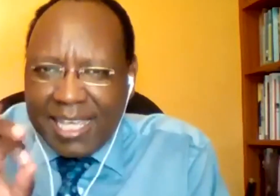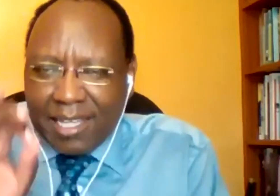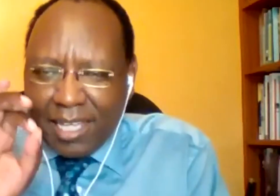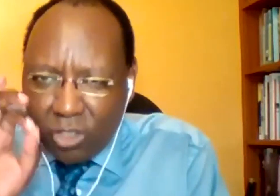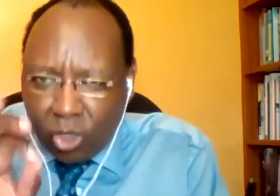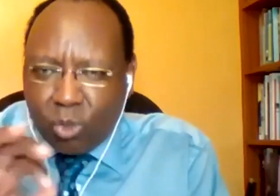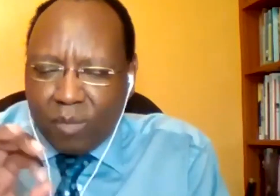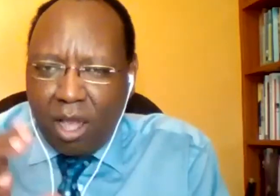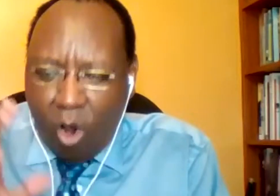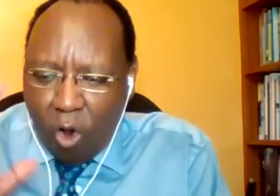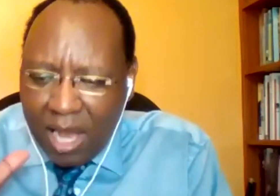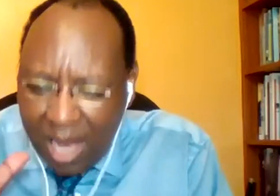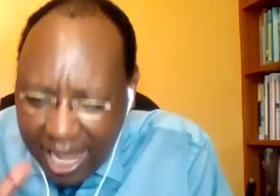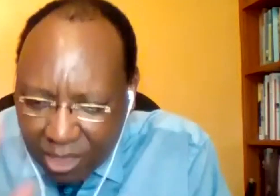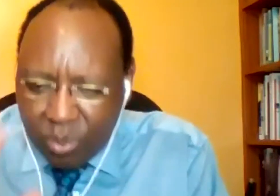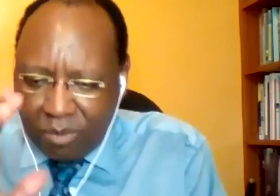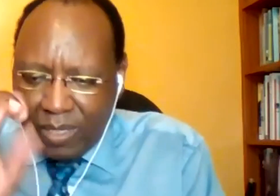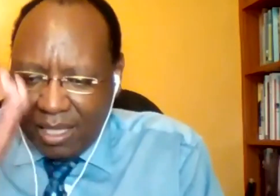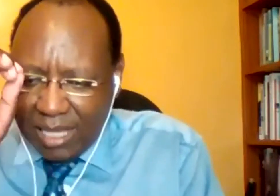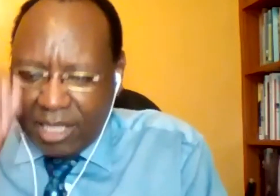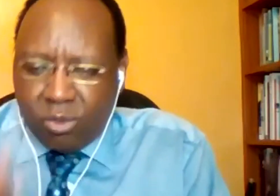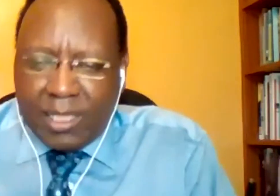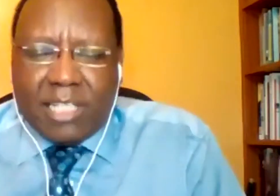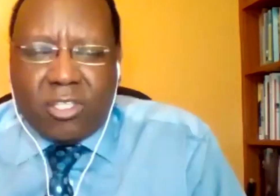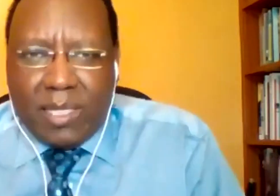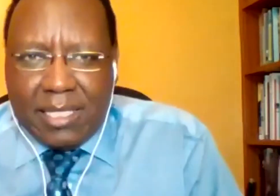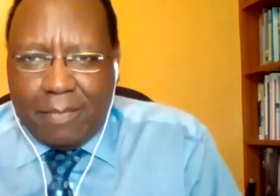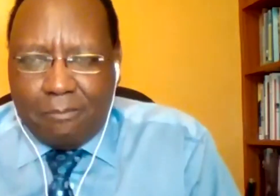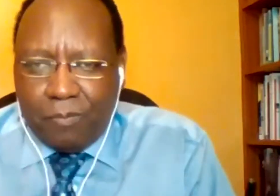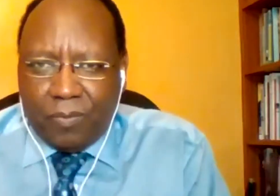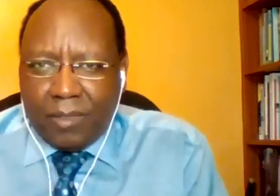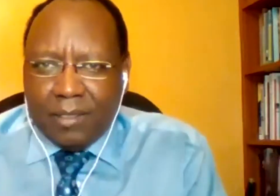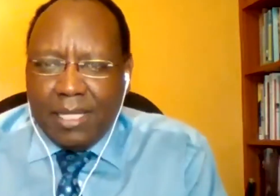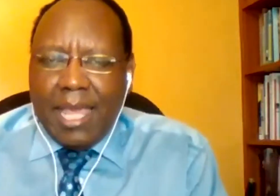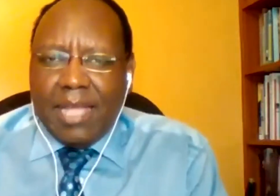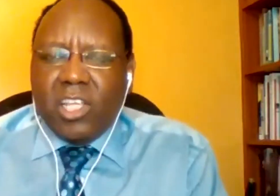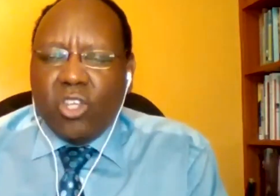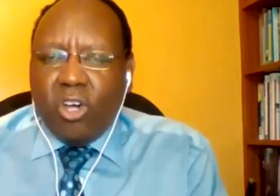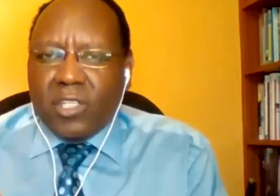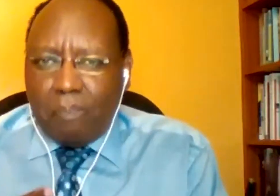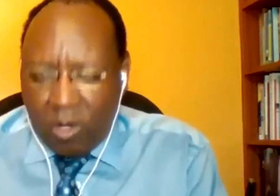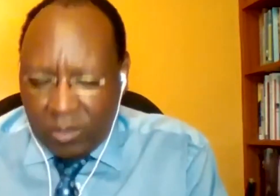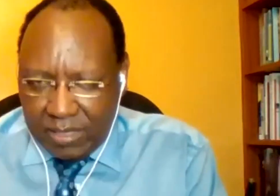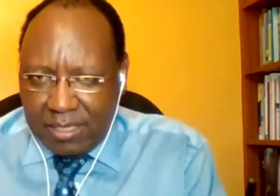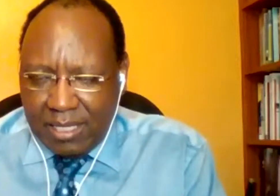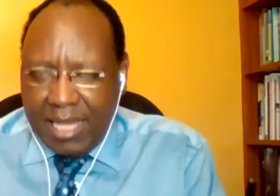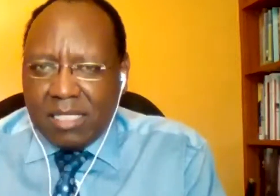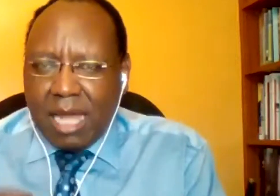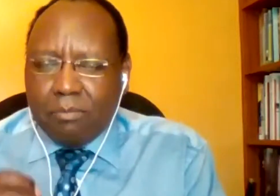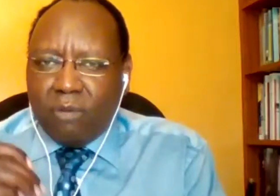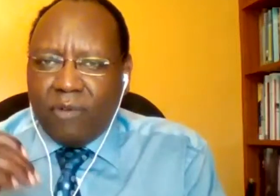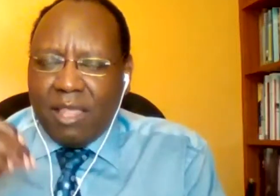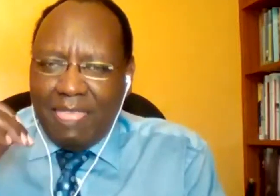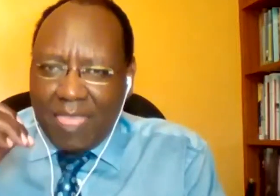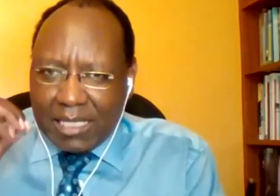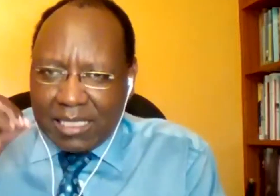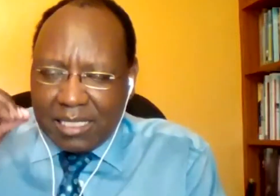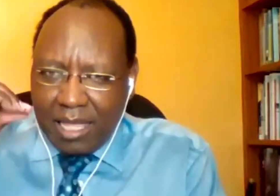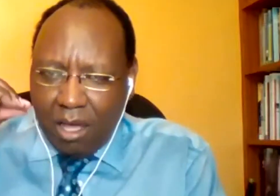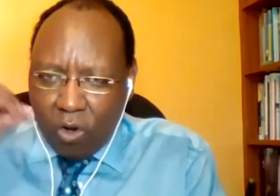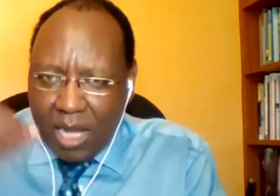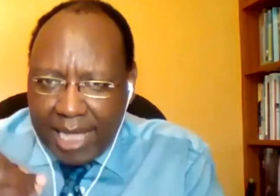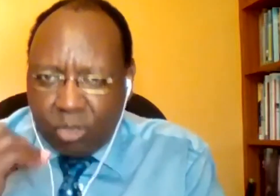of 6 questions, in the form of 6 statements, what customers want. And then thereafter, we can have a Q&A, and